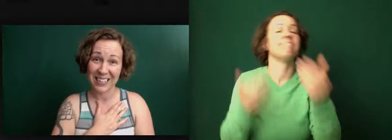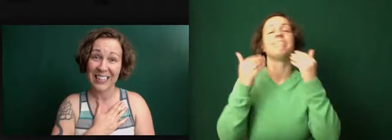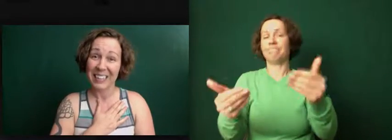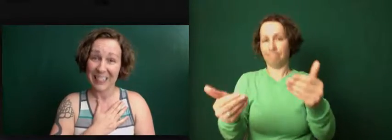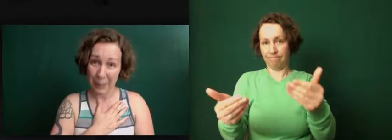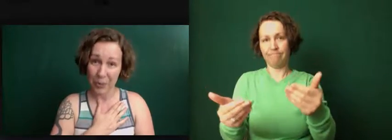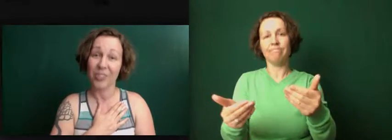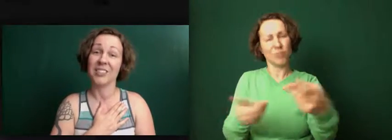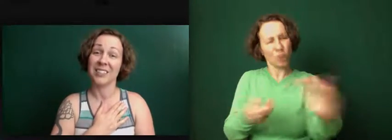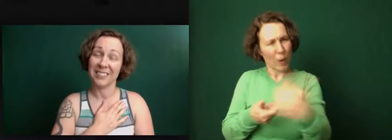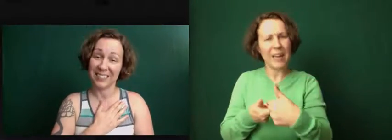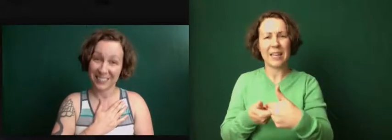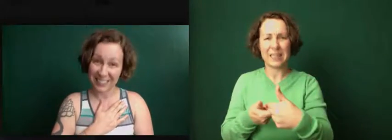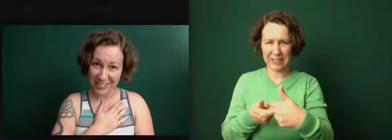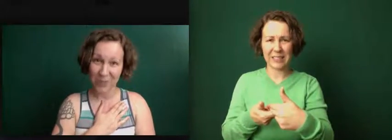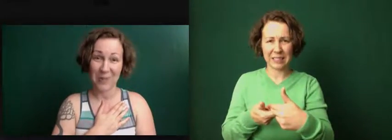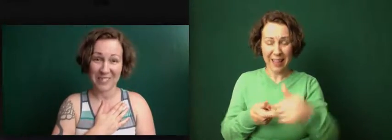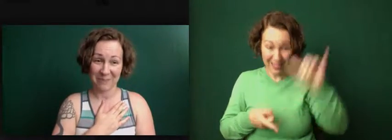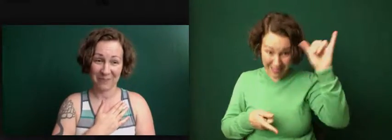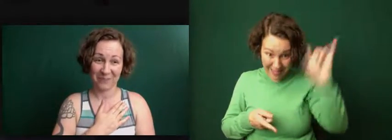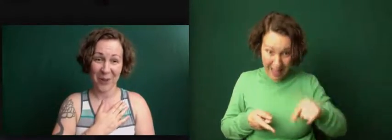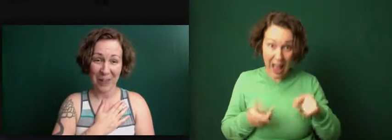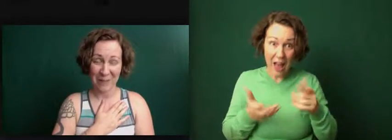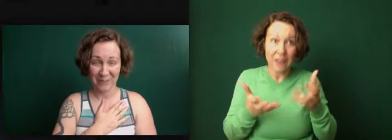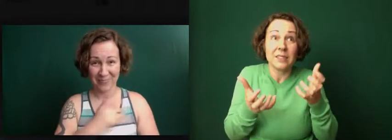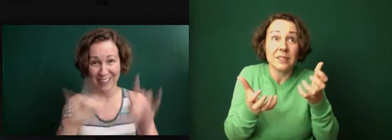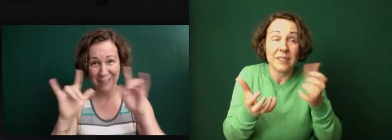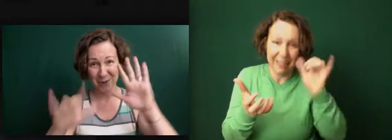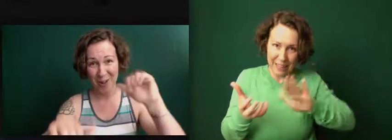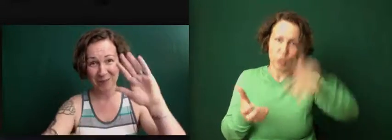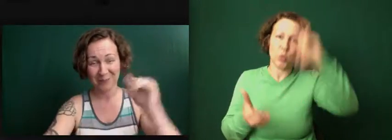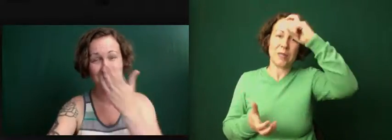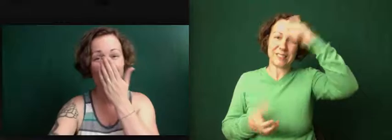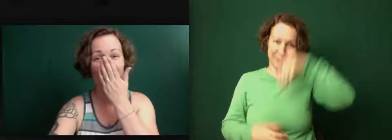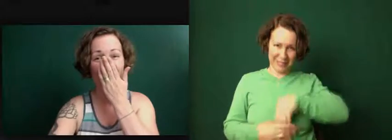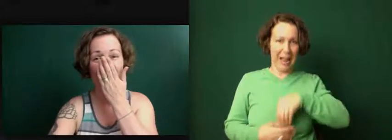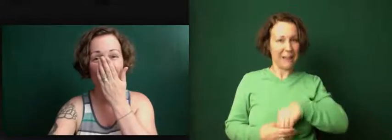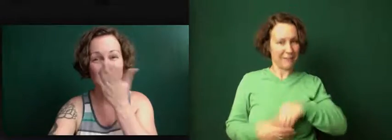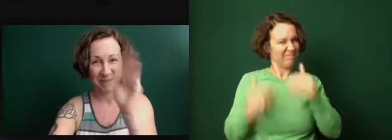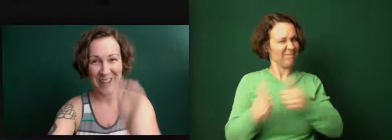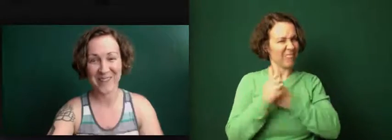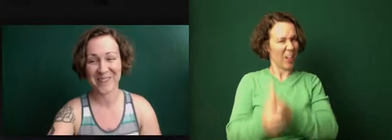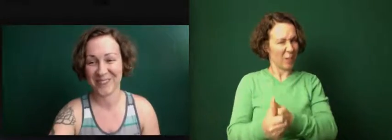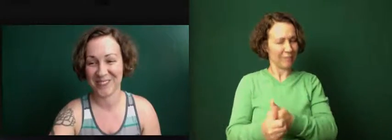because that pull is your wisdom. Okay, I love you all.